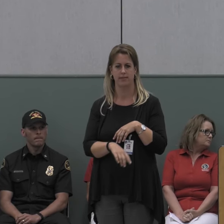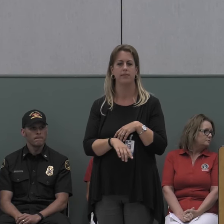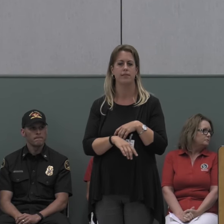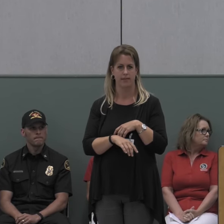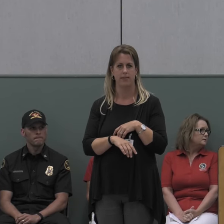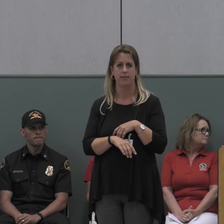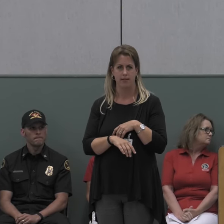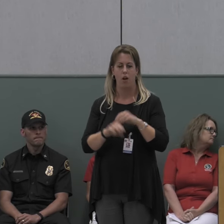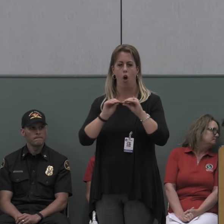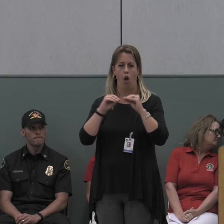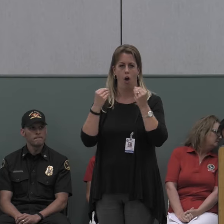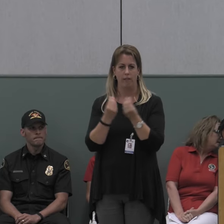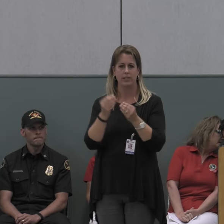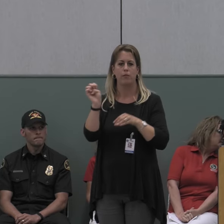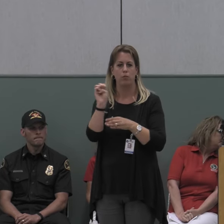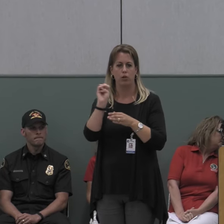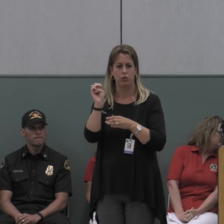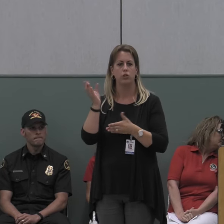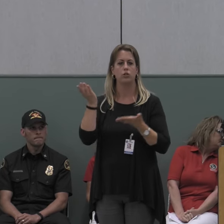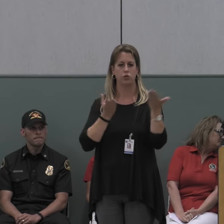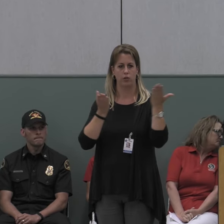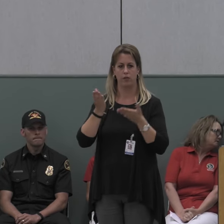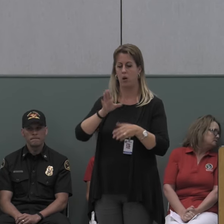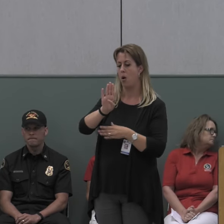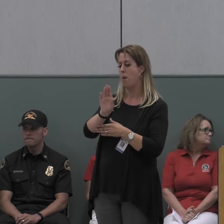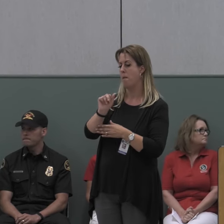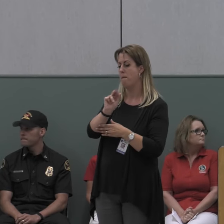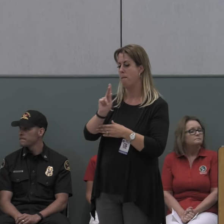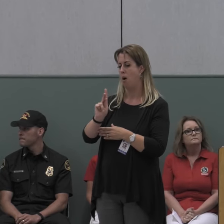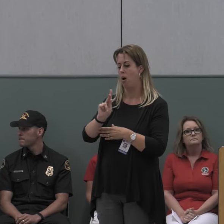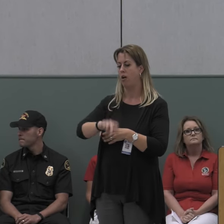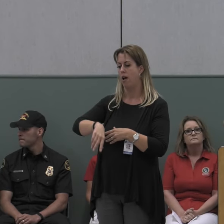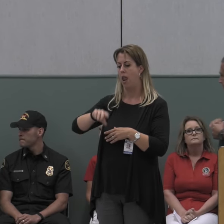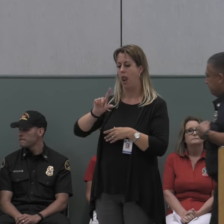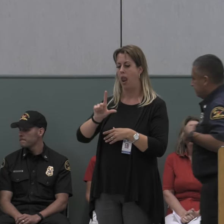Thank you. The Public Works Director, Barb Lauer.